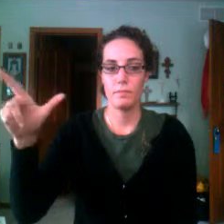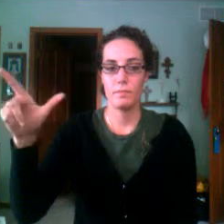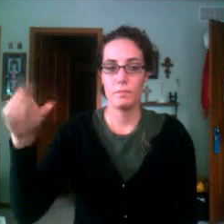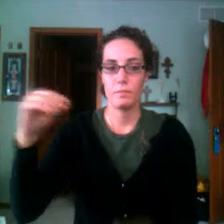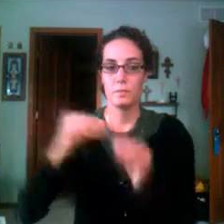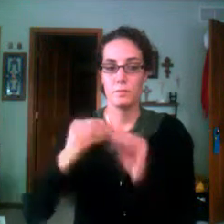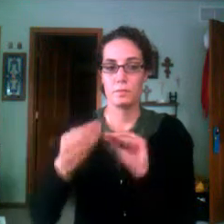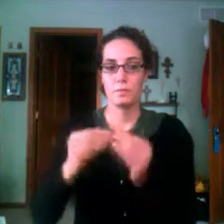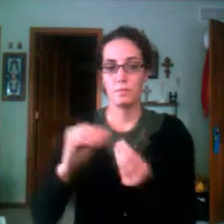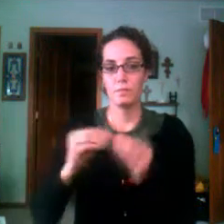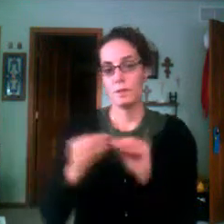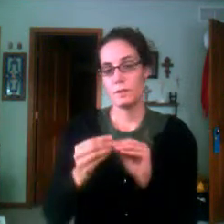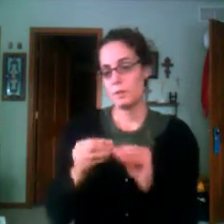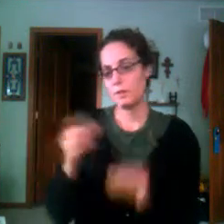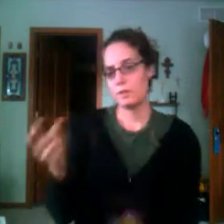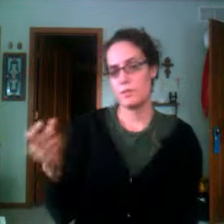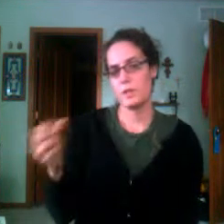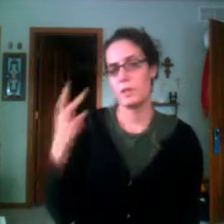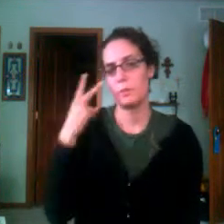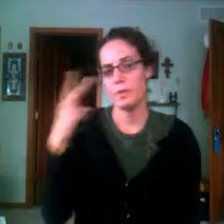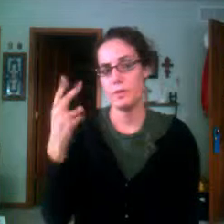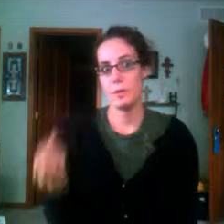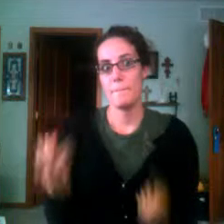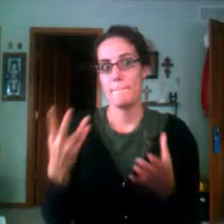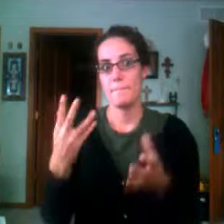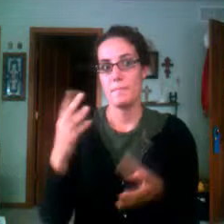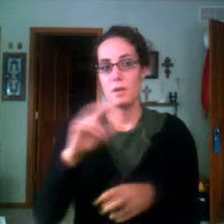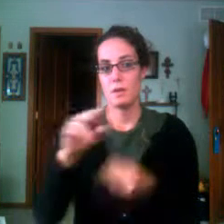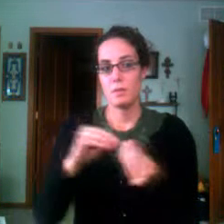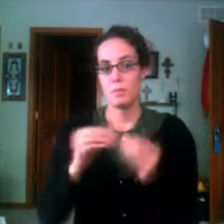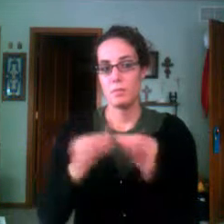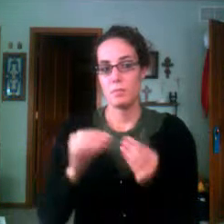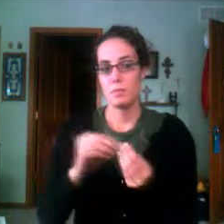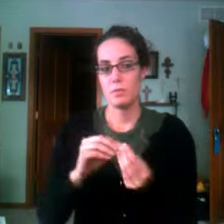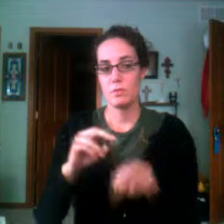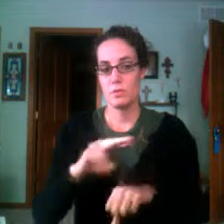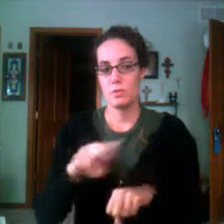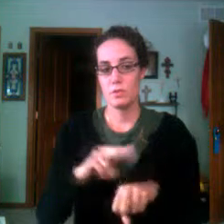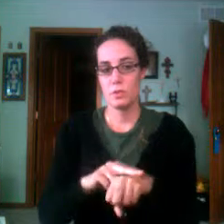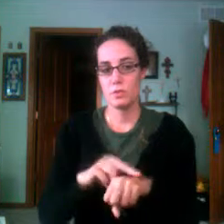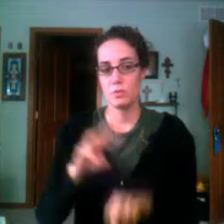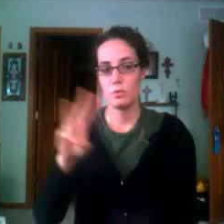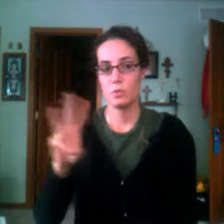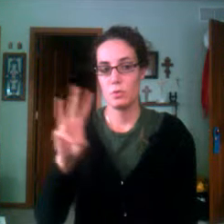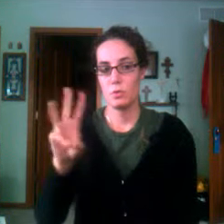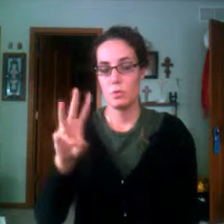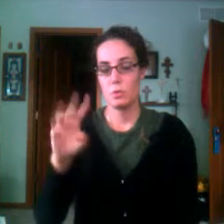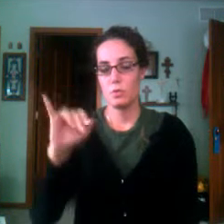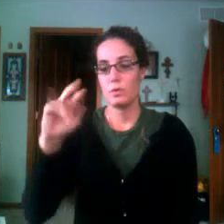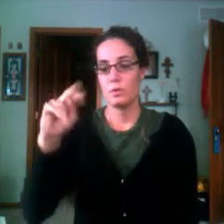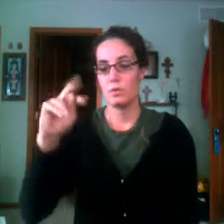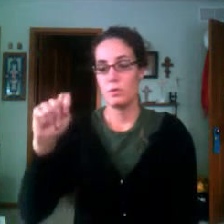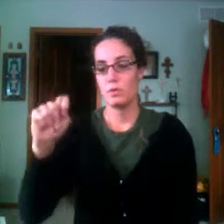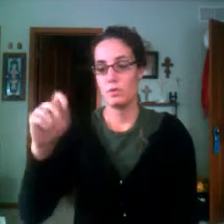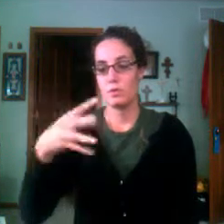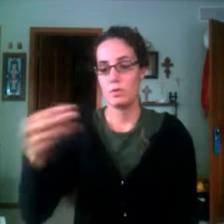So far we've looked at quite a few numbers. Natural numbers, whole numbers, integers, and the rational numbers. There's